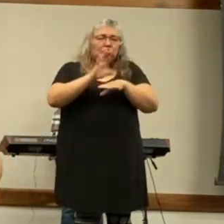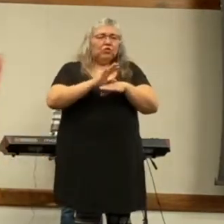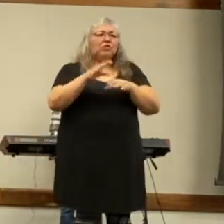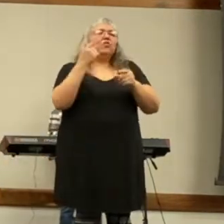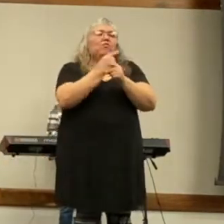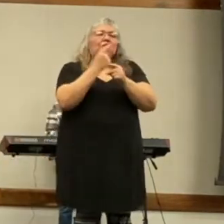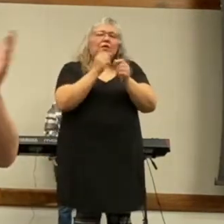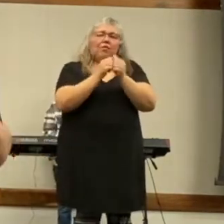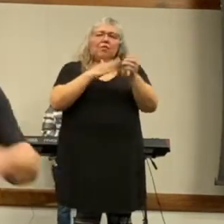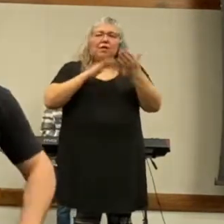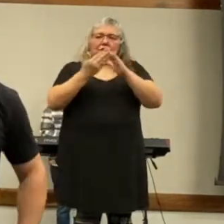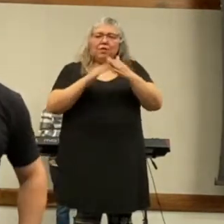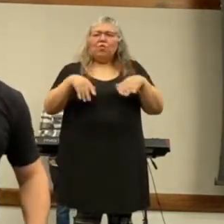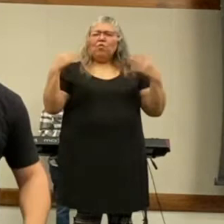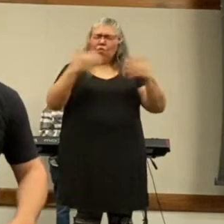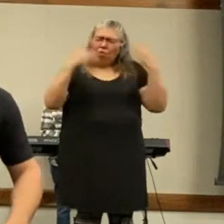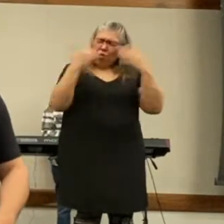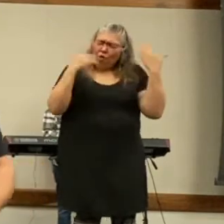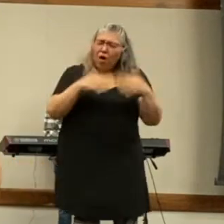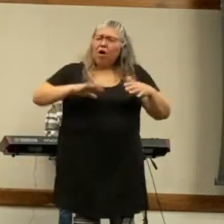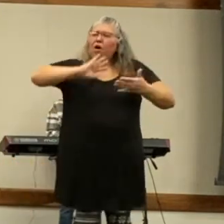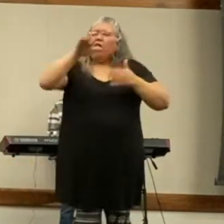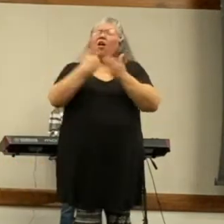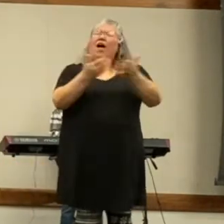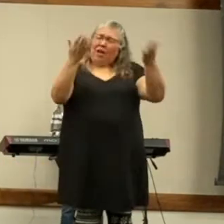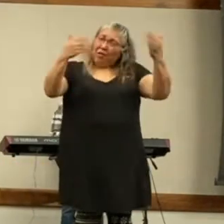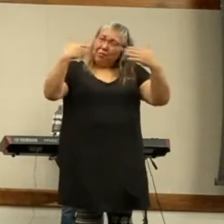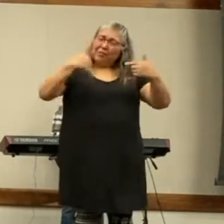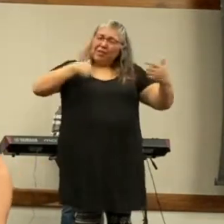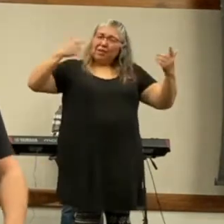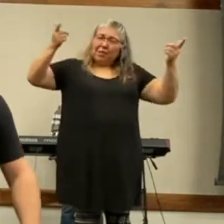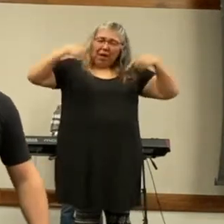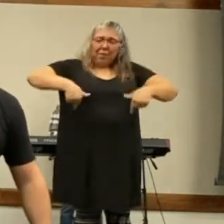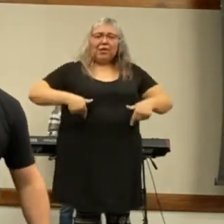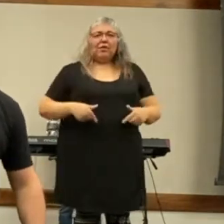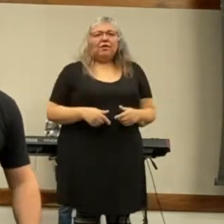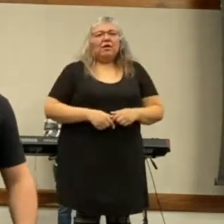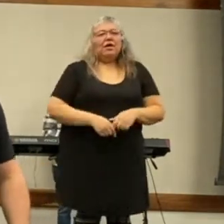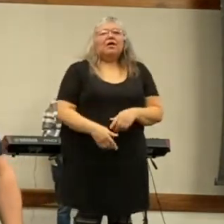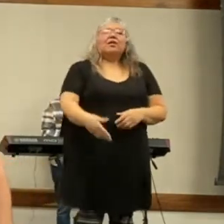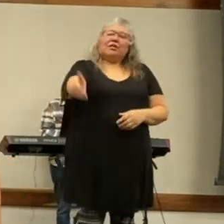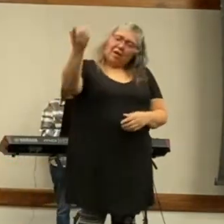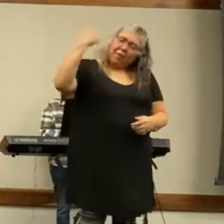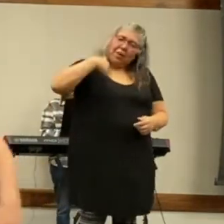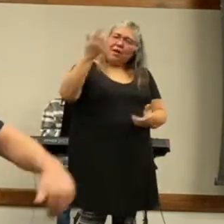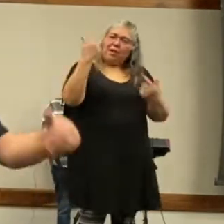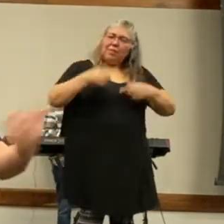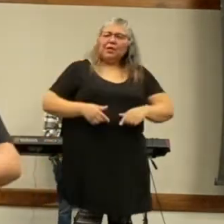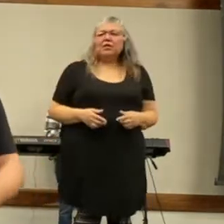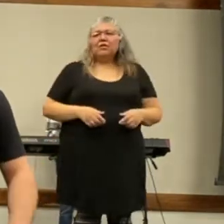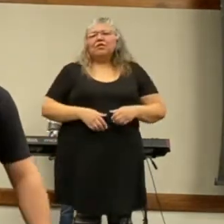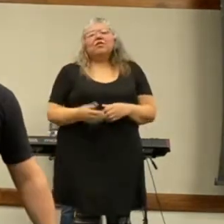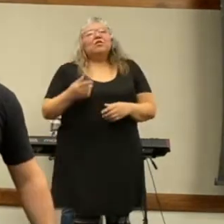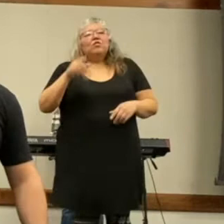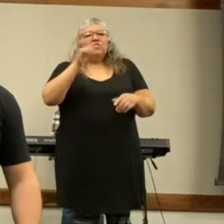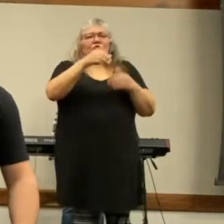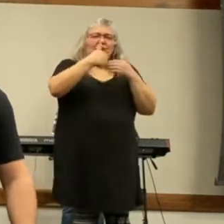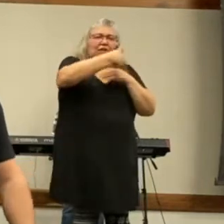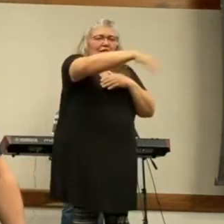my community. Oh, world, look out. Here I come. Here I come, devil. You get away from